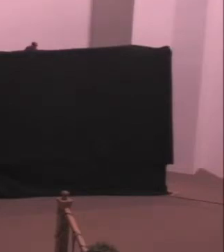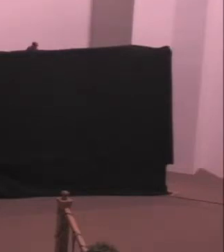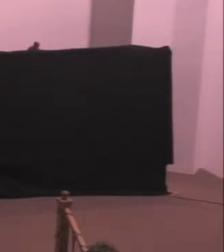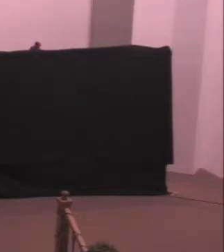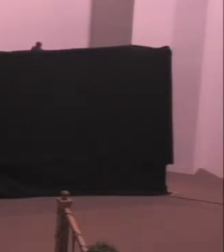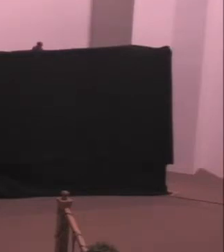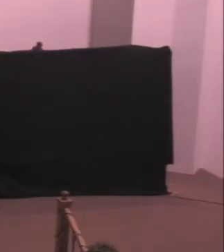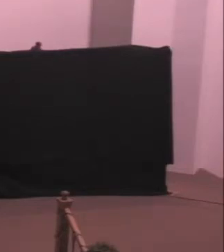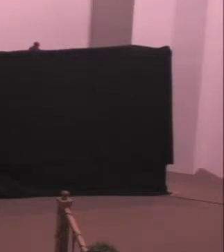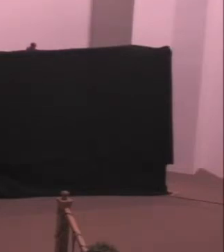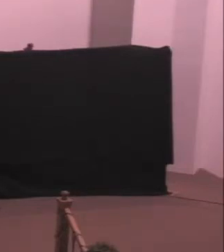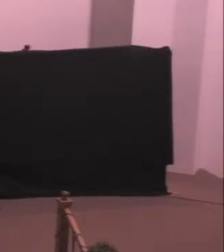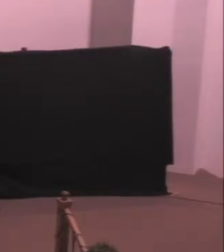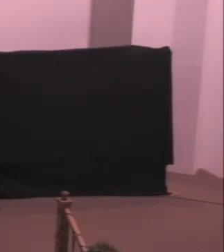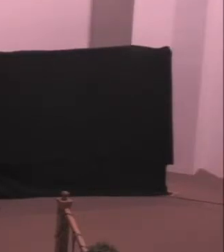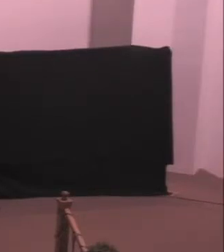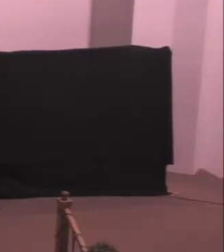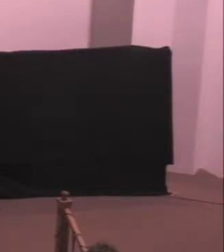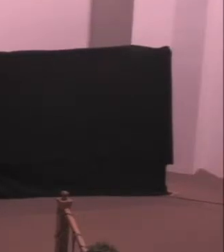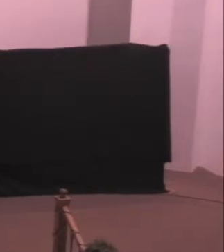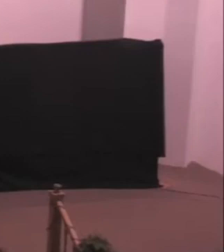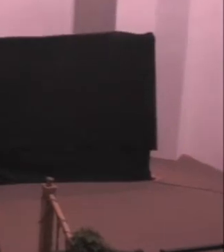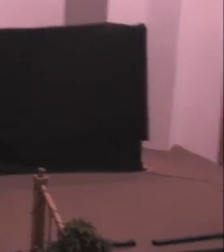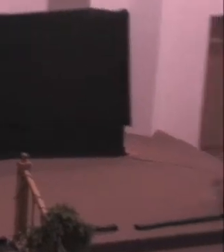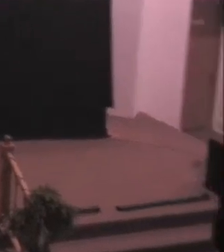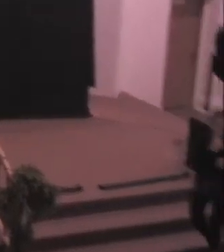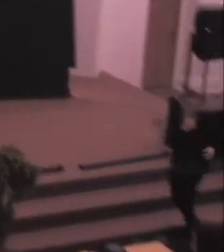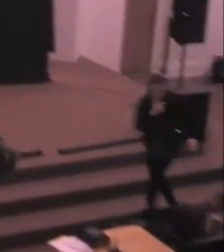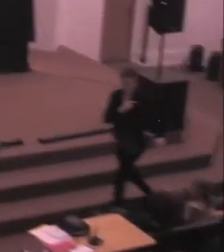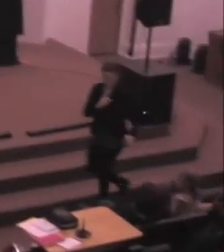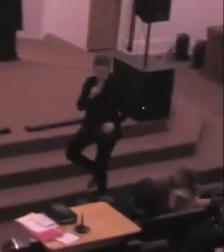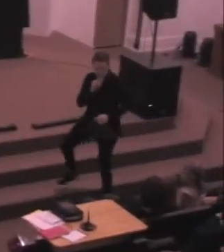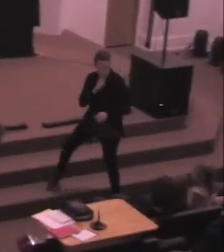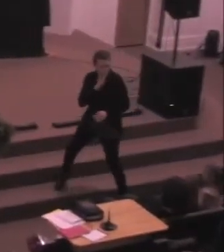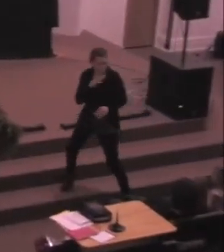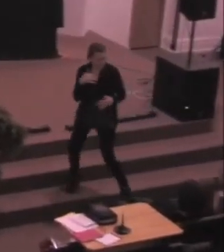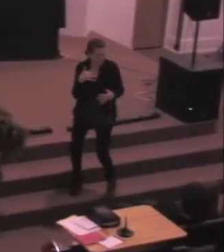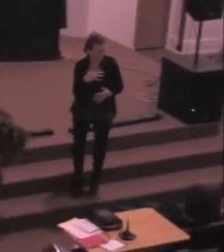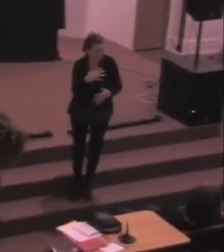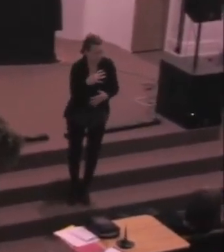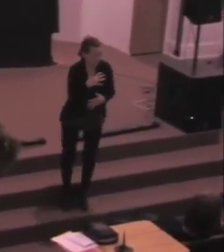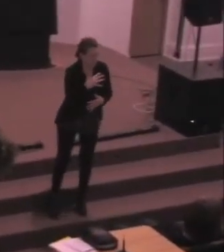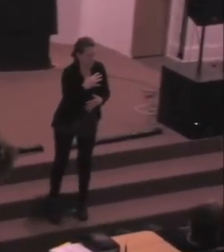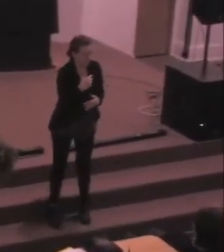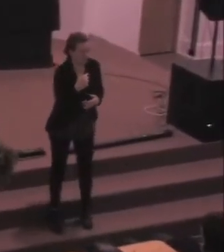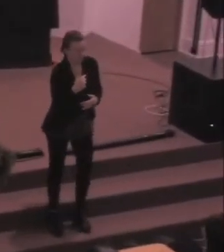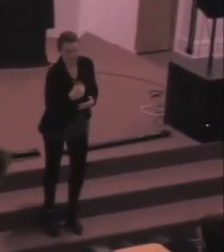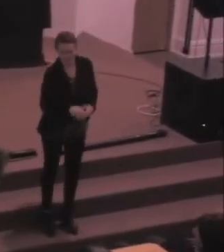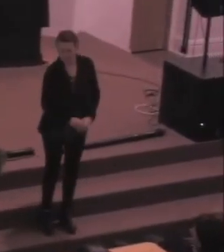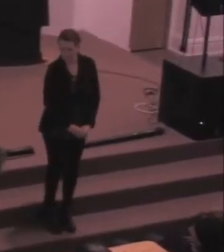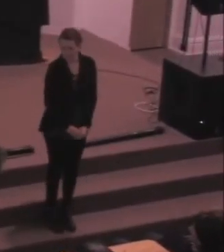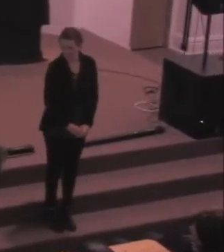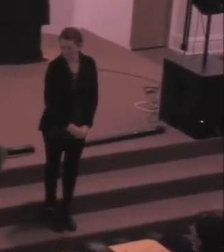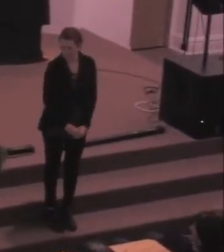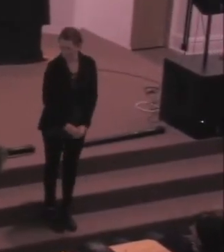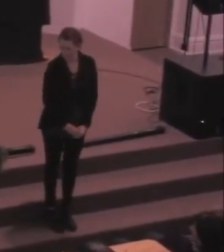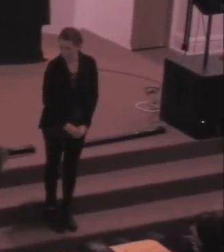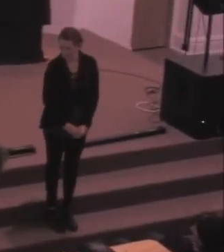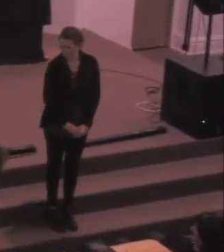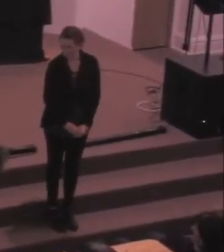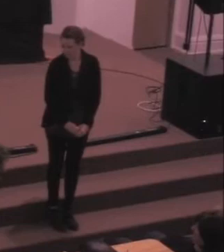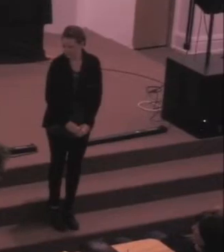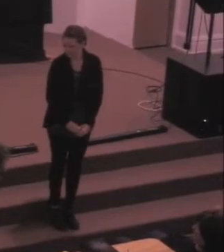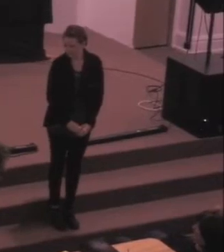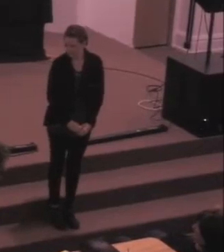An angel came to Mary and said, "Do not be afraid, Mary. You have found favor with God. You will